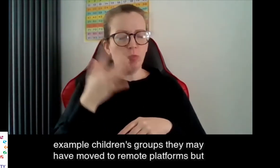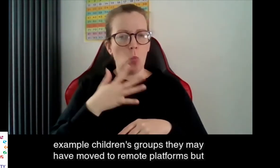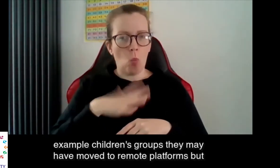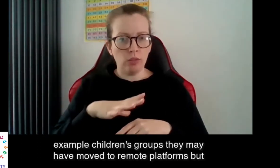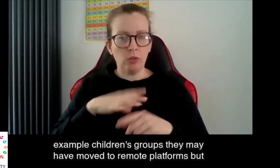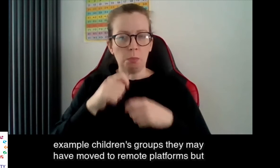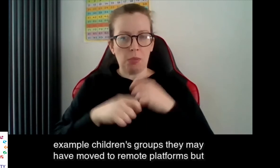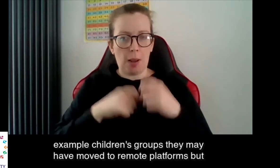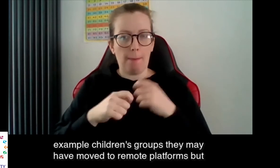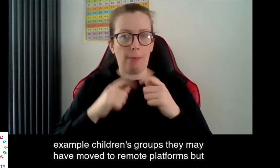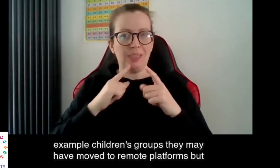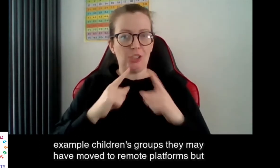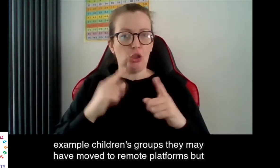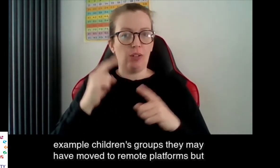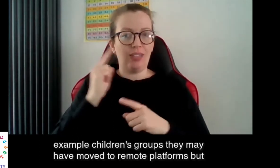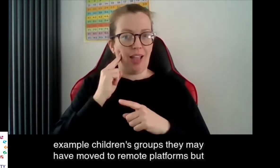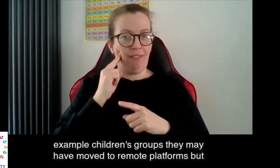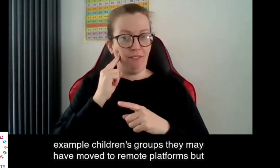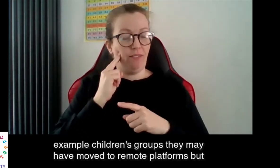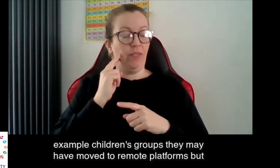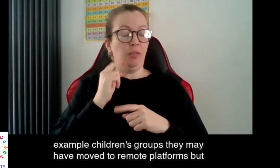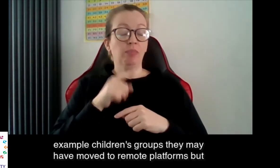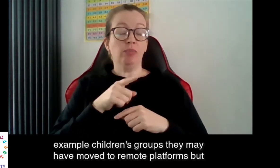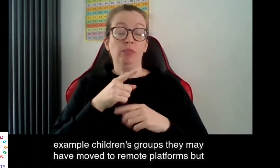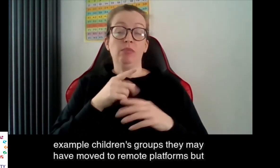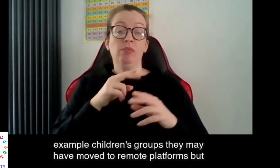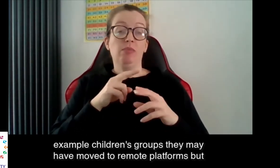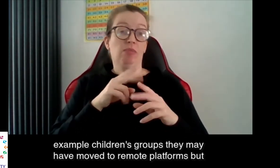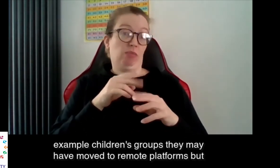If you're deaf and you want to become a teacher of the deaf,